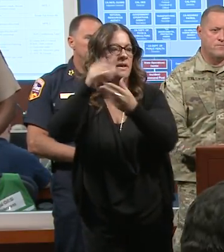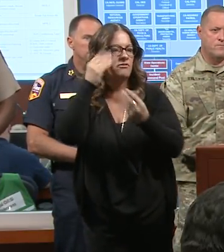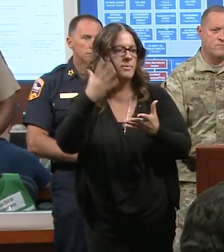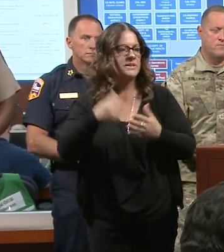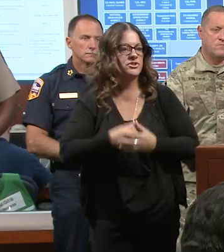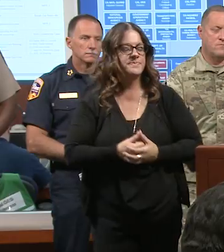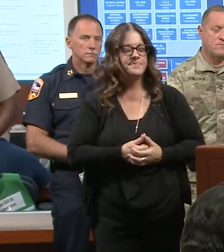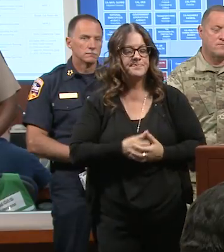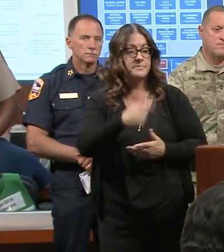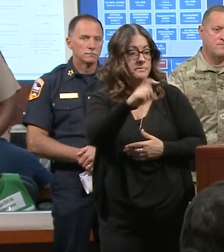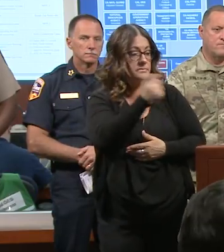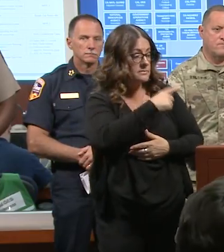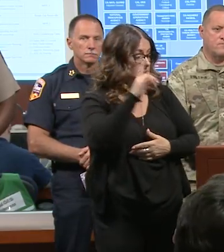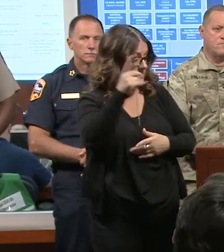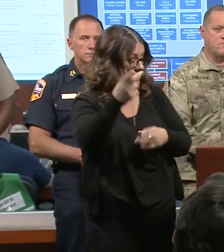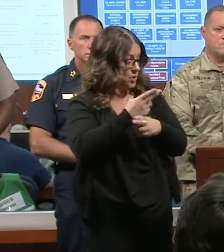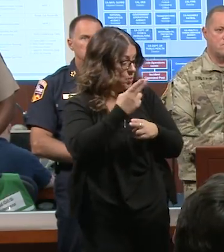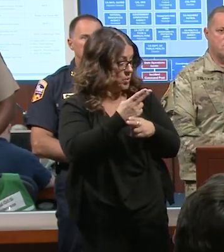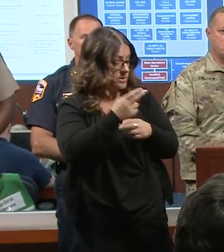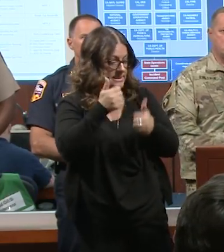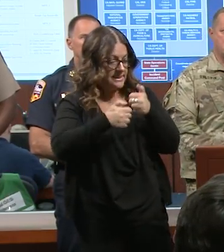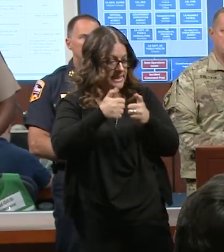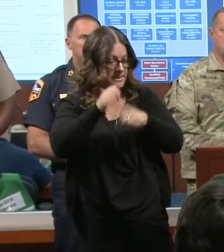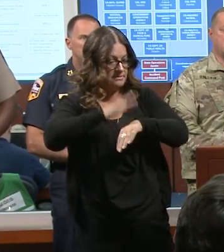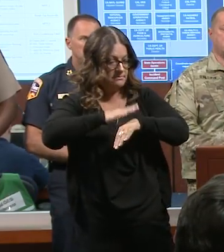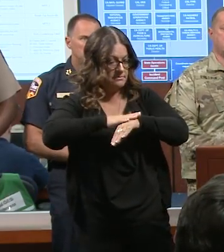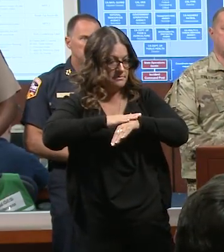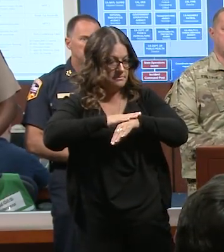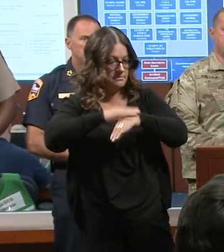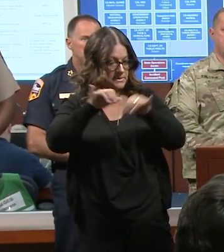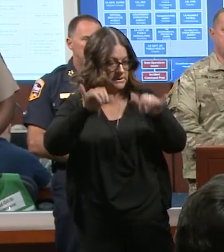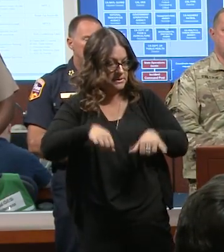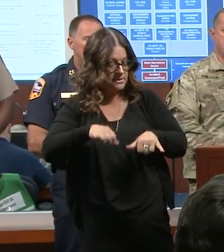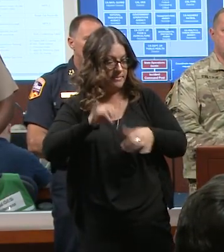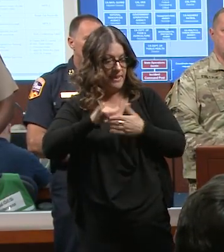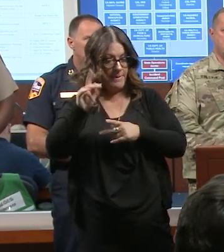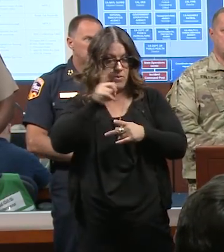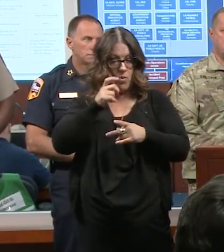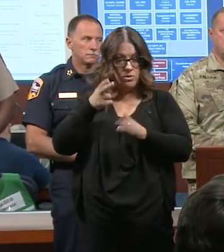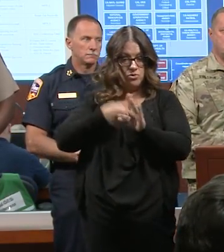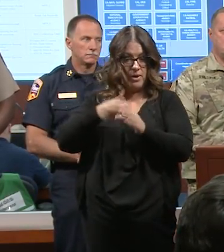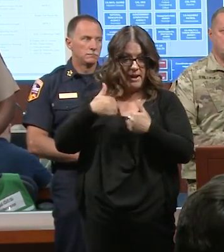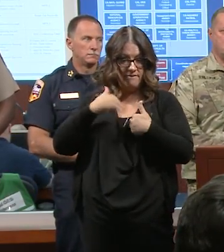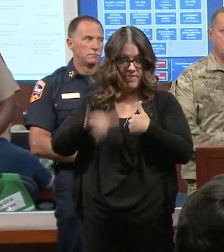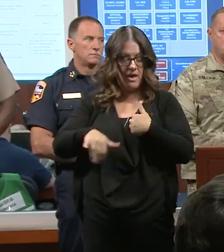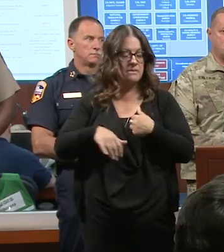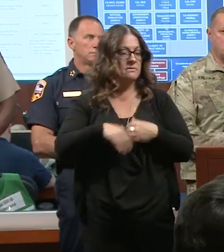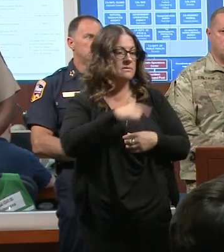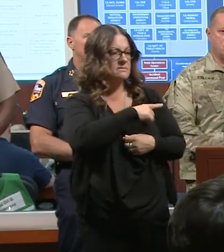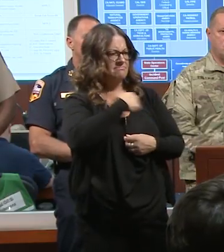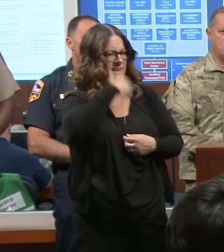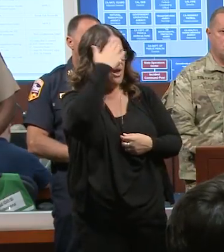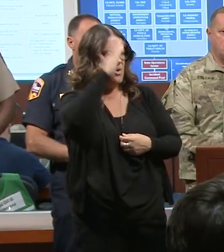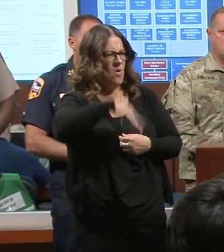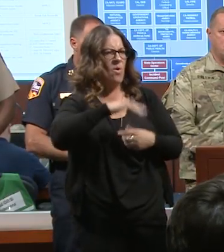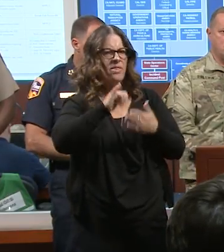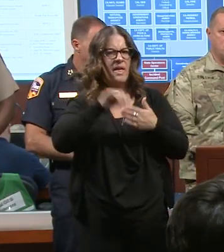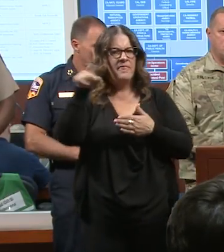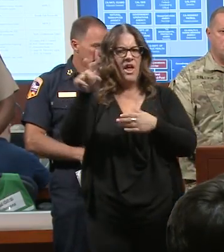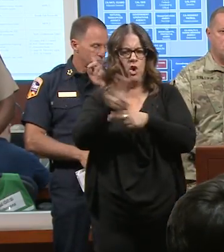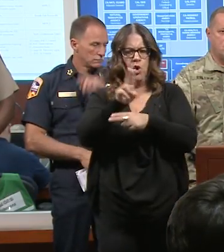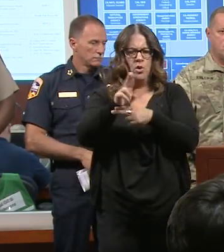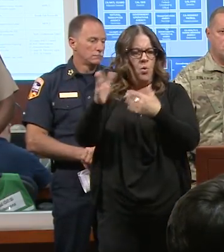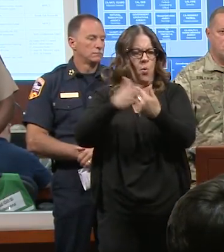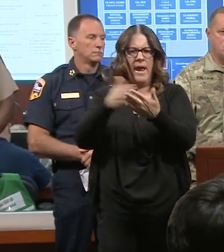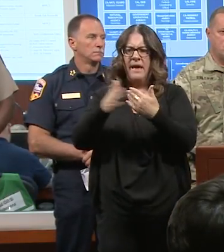the text message alert system that they have access to? To my knowledge, they use all of the different modalities that they have